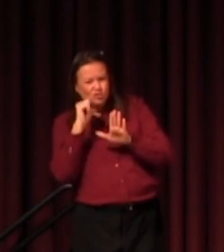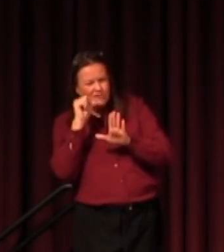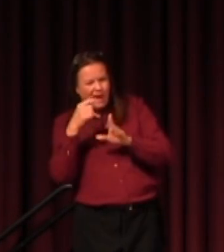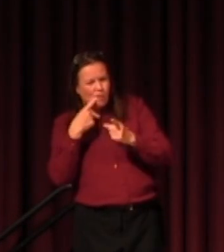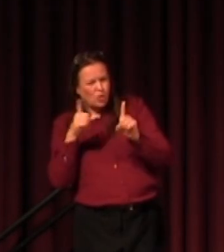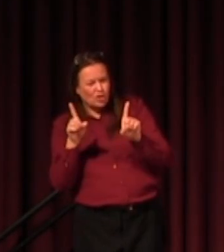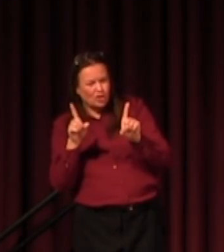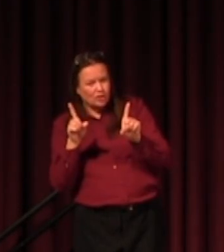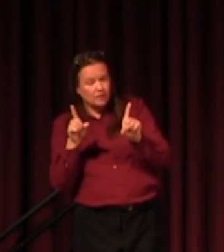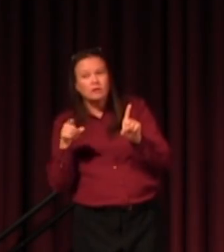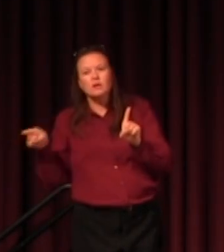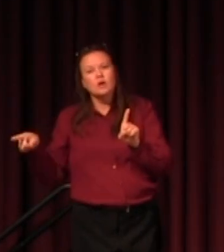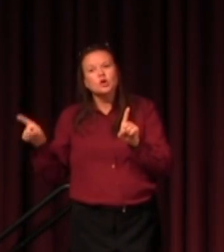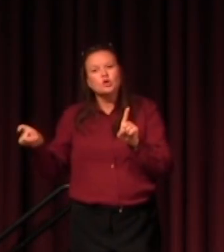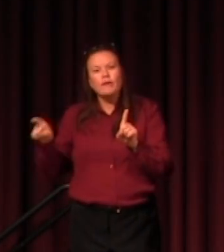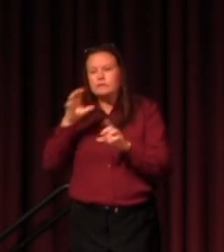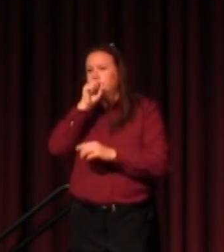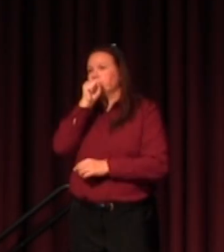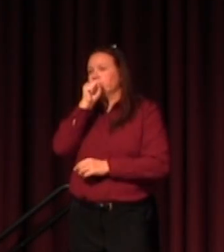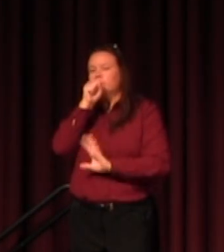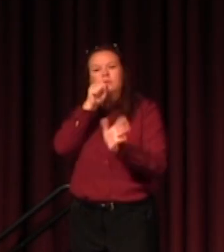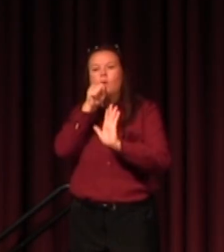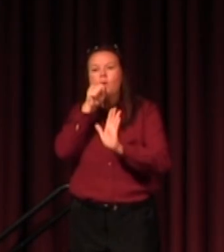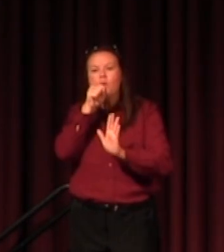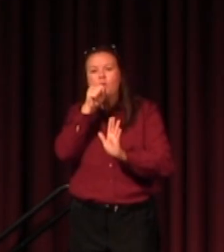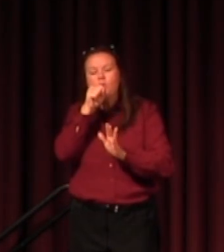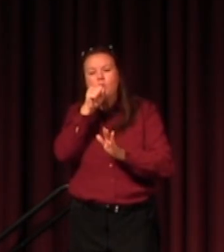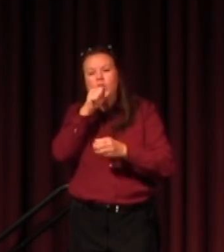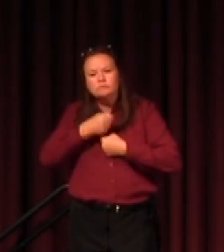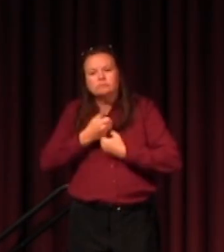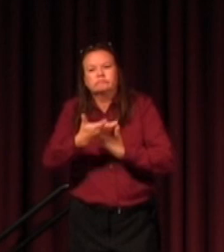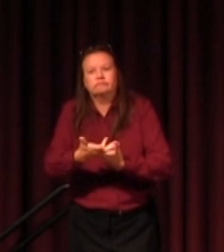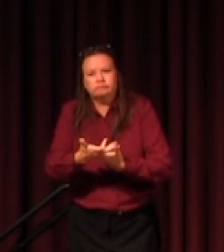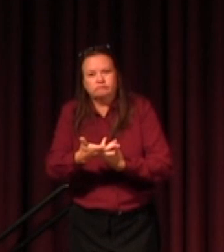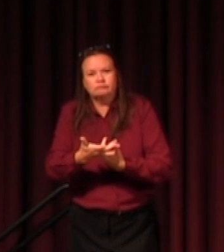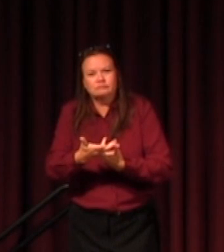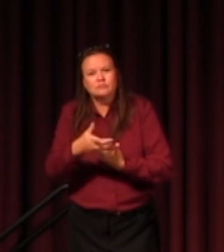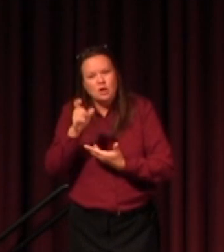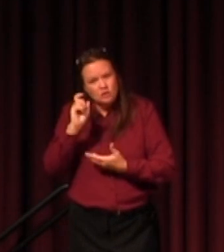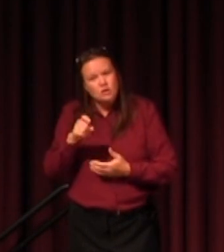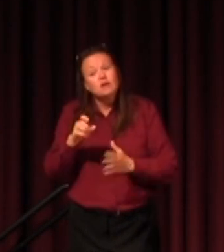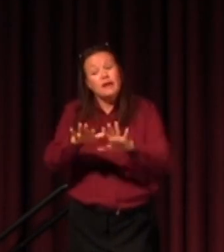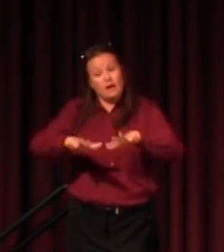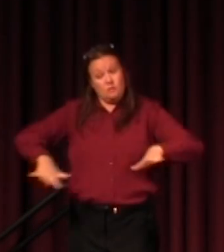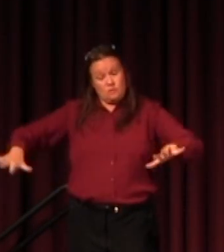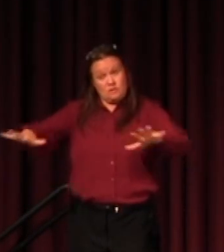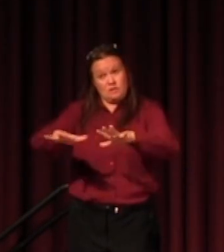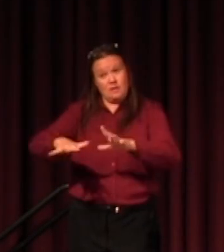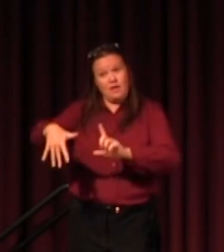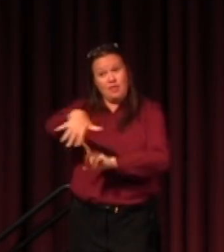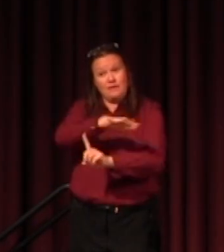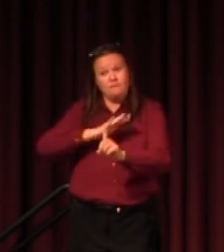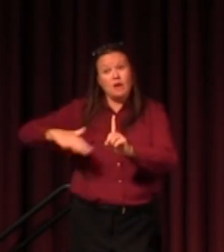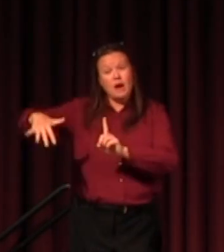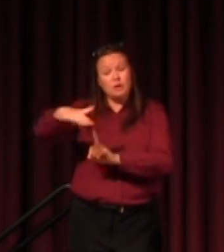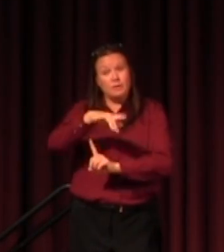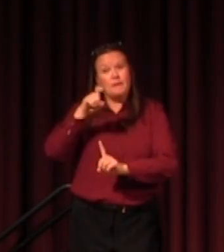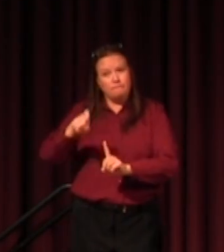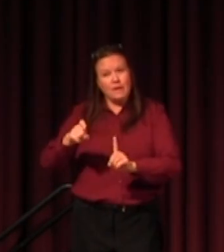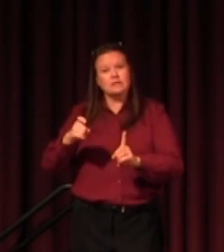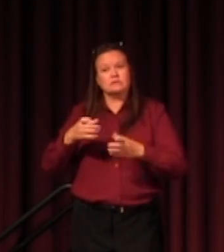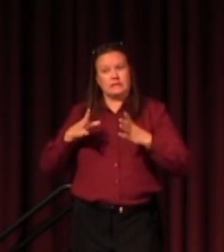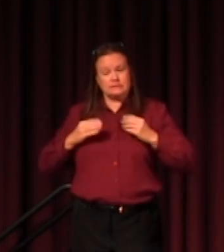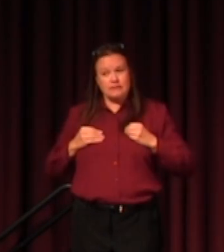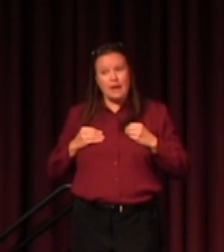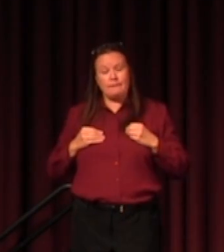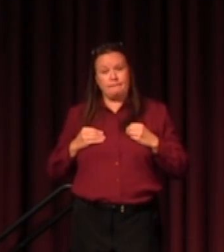create the conditions to make that possible. That's a real thing. You got to create the conditions to make that possible. But the